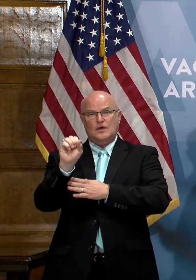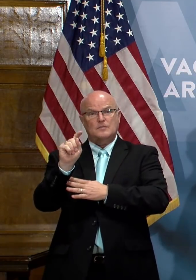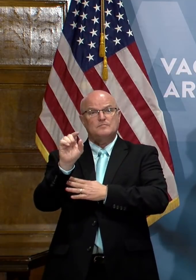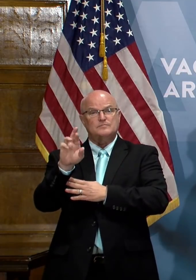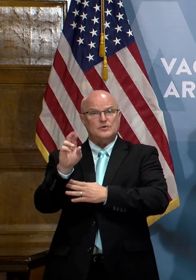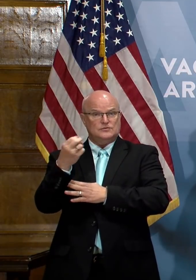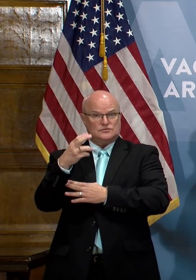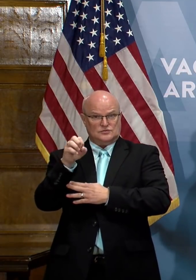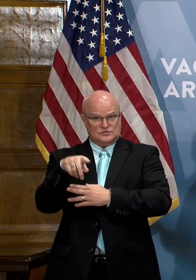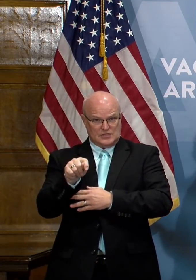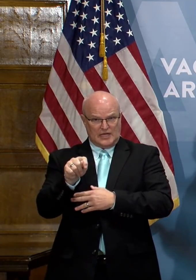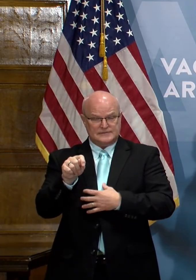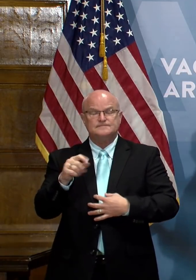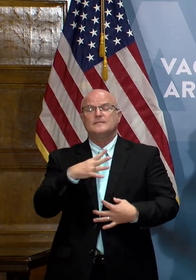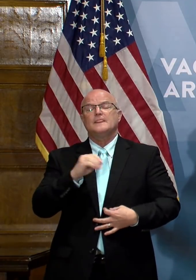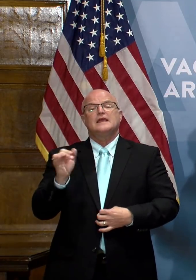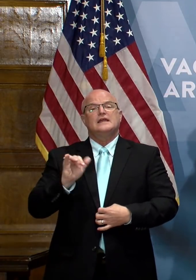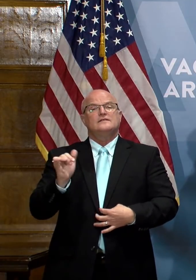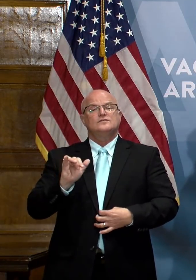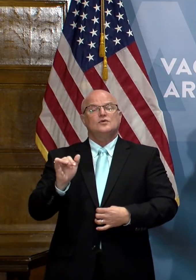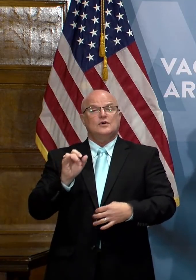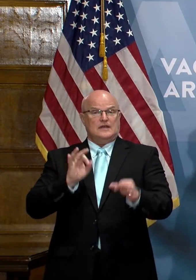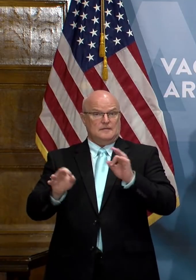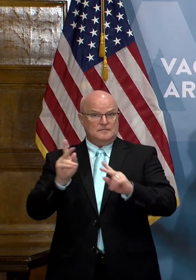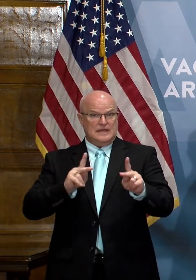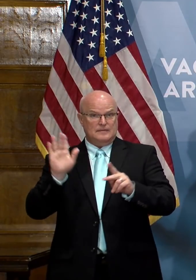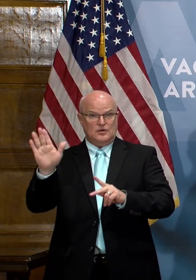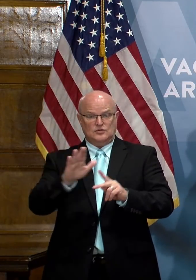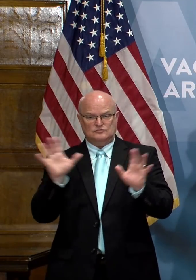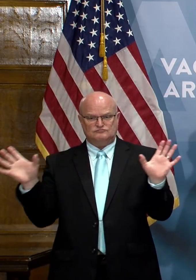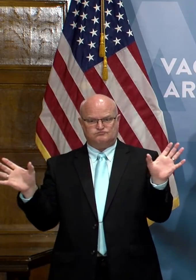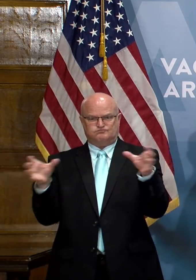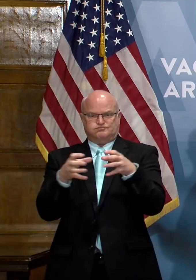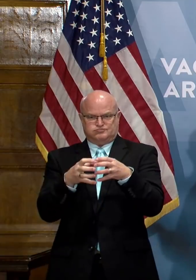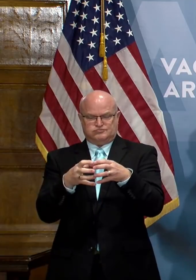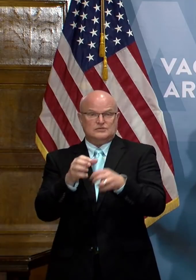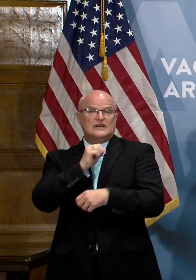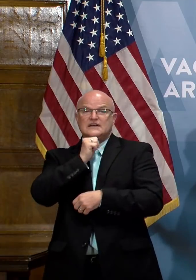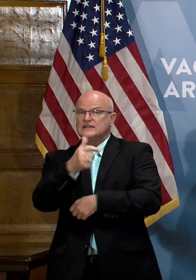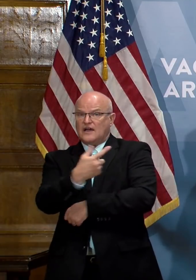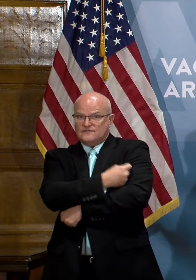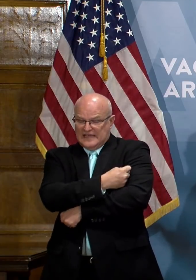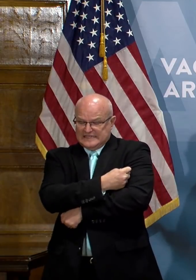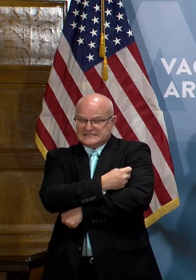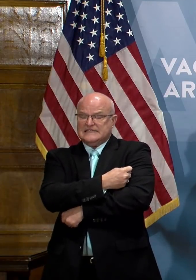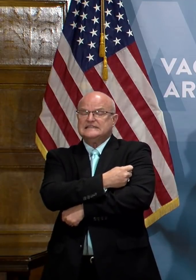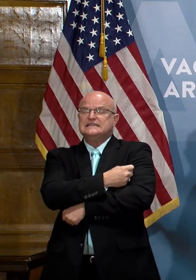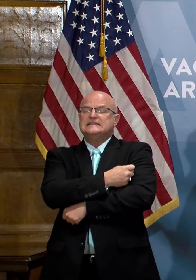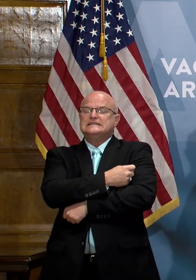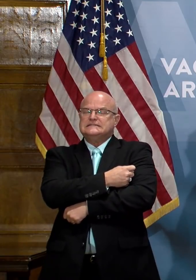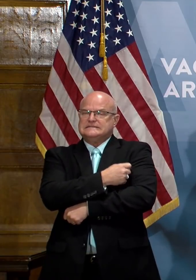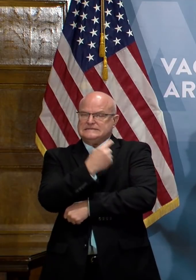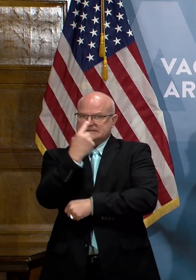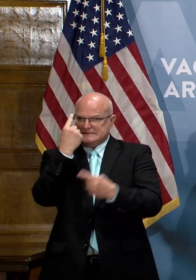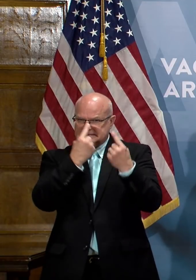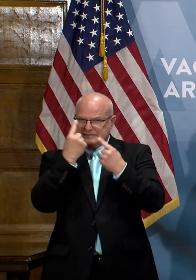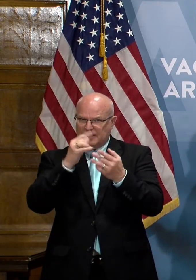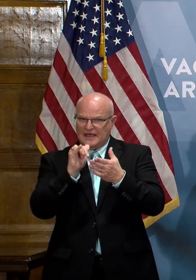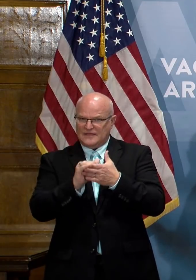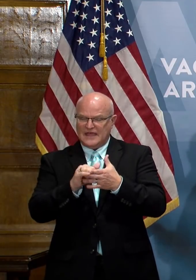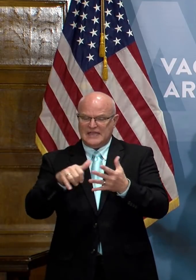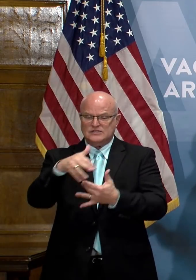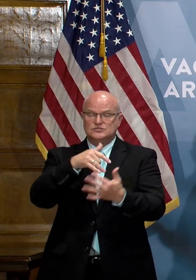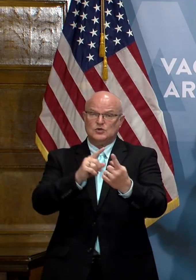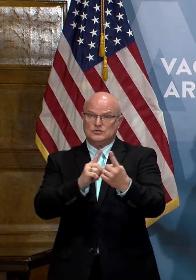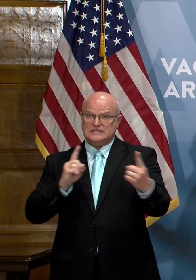shot. And of course, if people in your gathering are not vaccinated, then just be mindful of that and